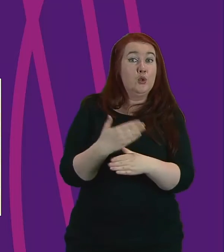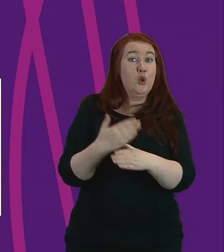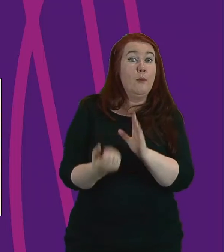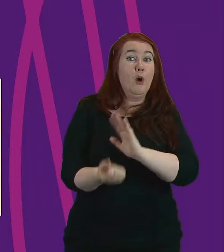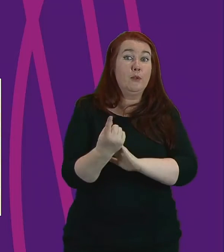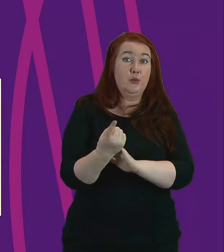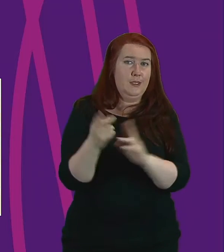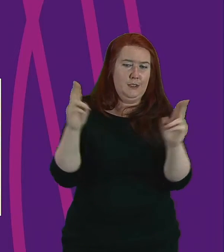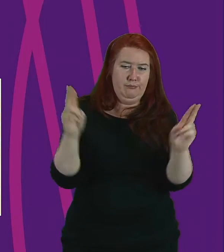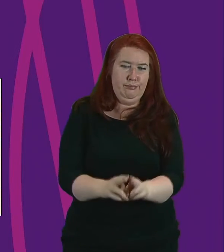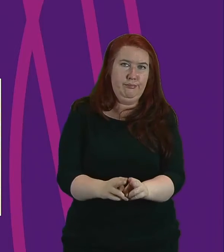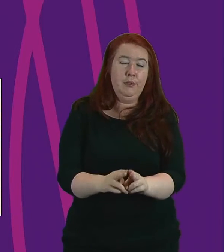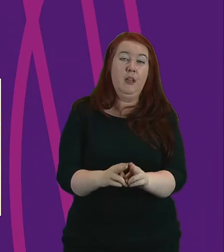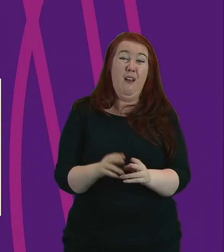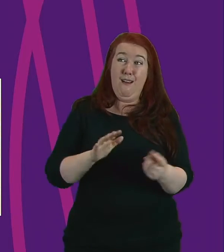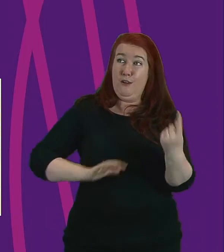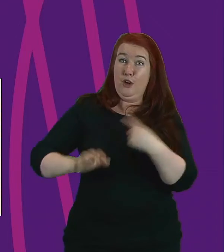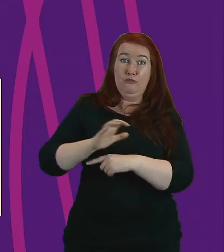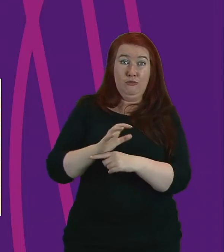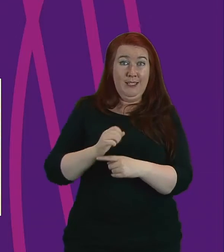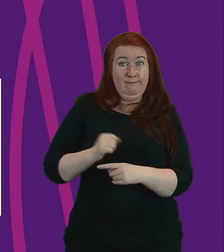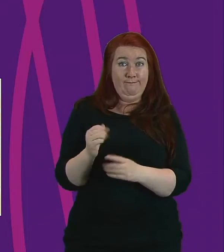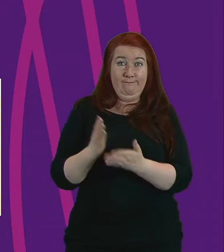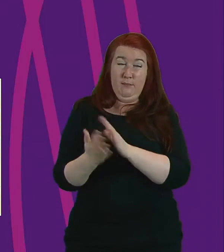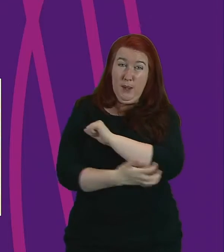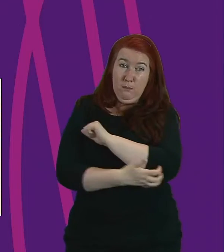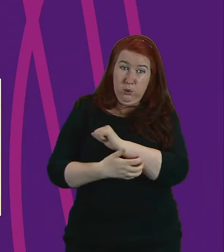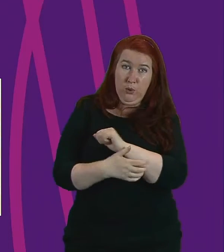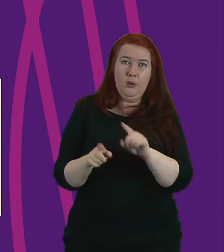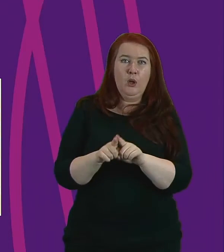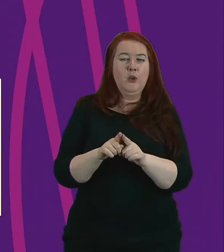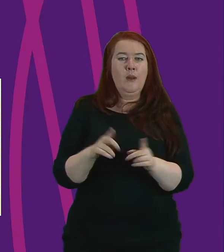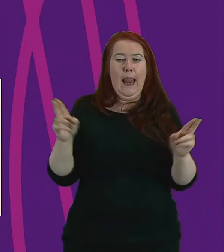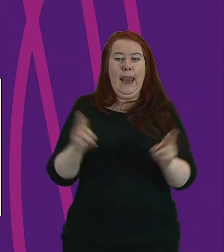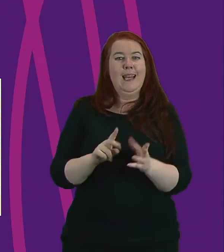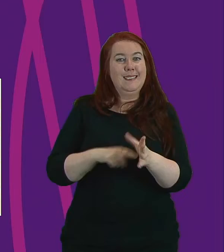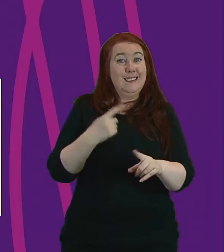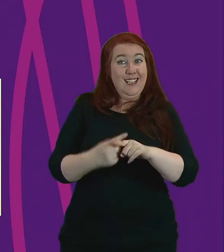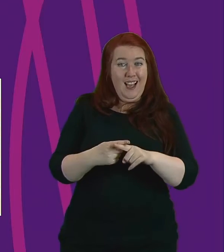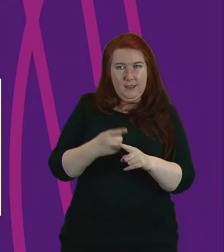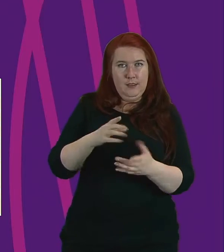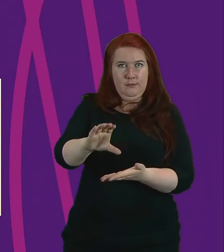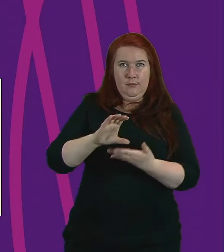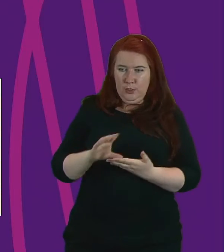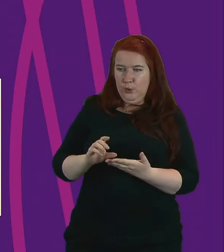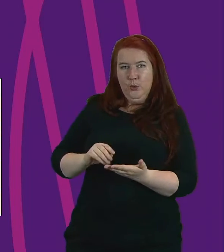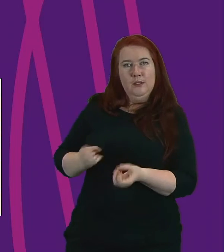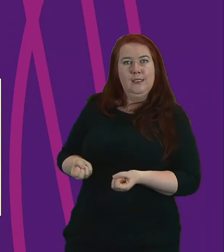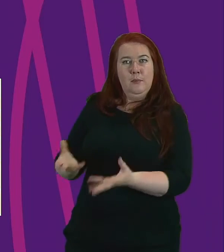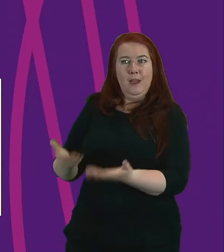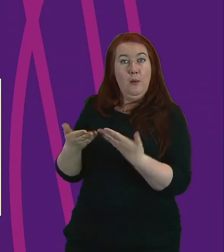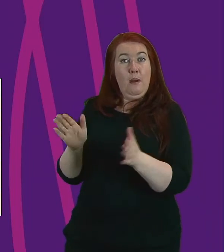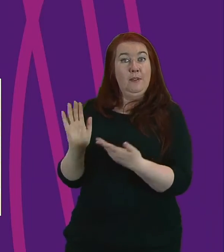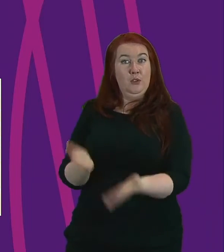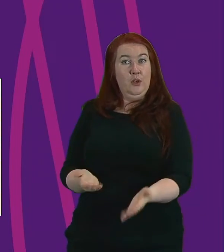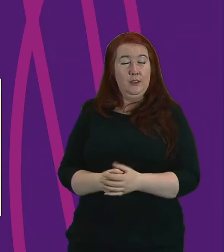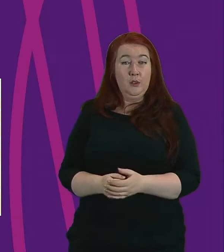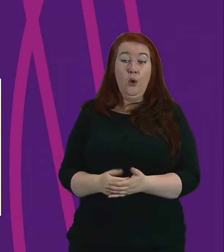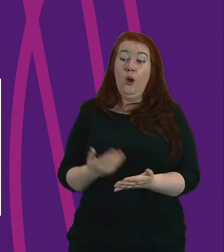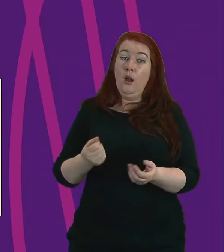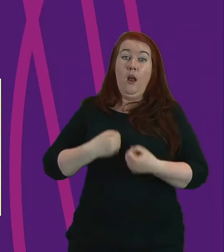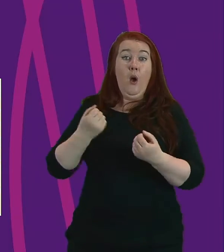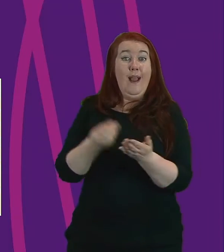poorer country, and less tax revenue to spend on all the public services that are important to us. So getting the economy back